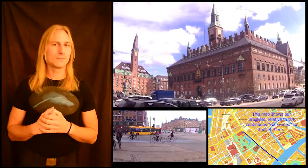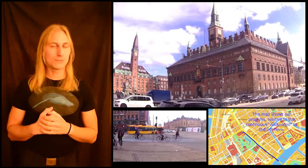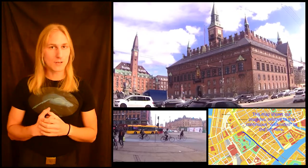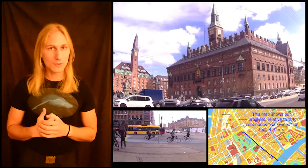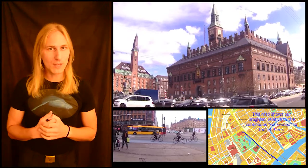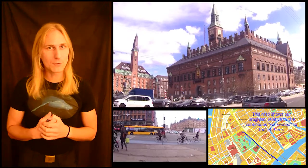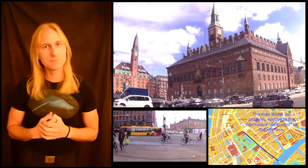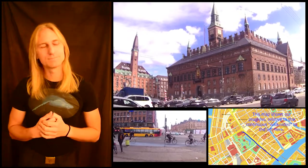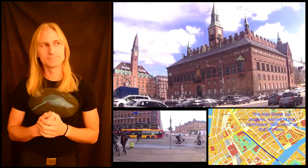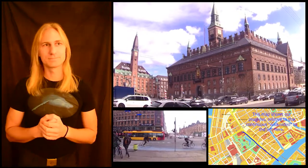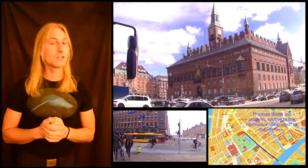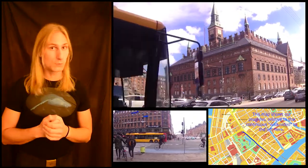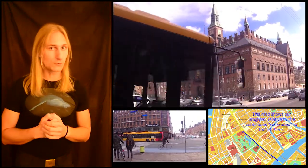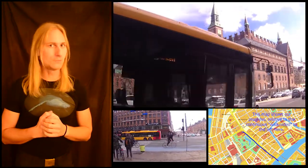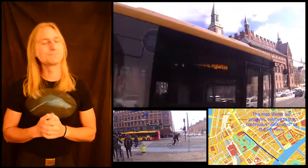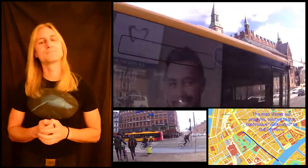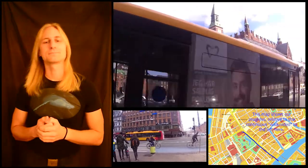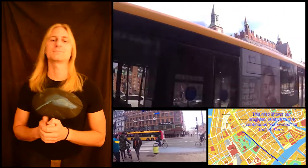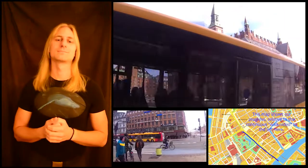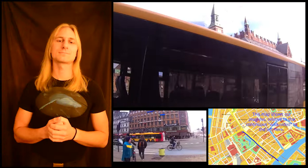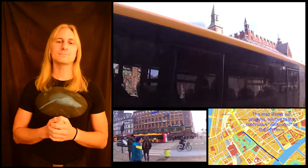visit if you're ever in the area. It's beautiful.